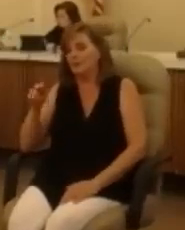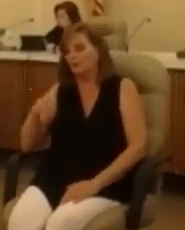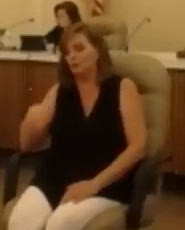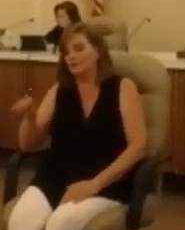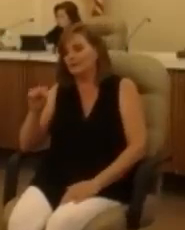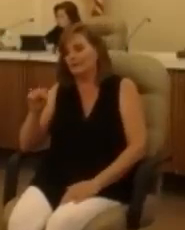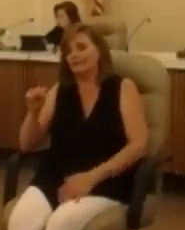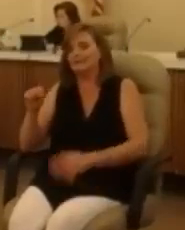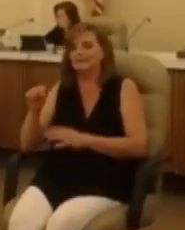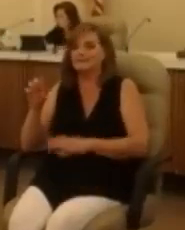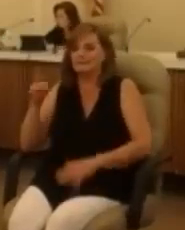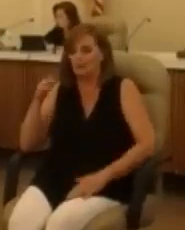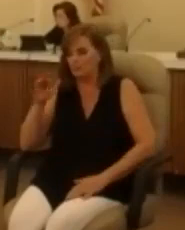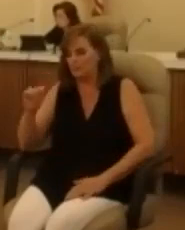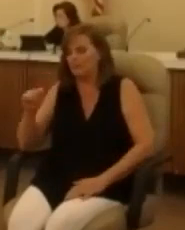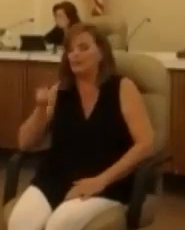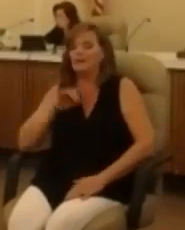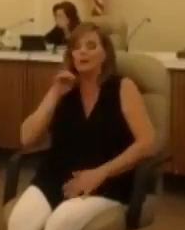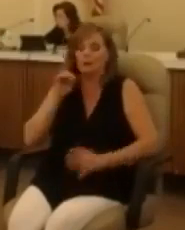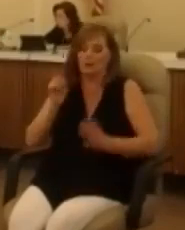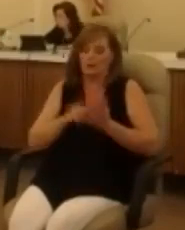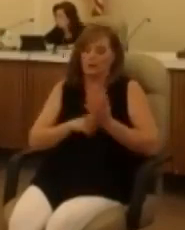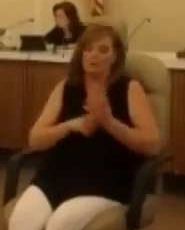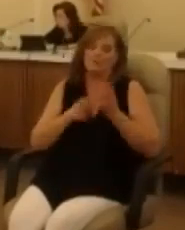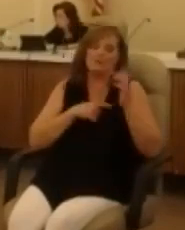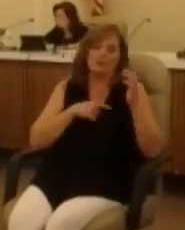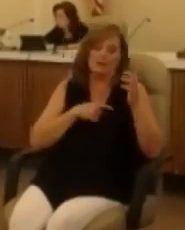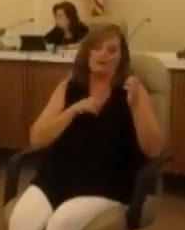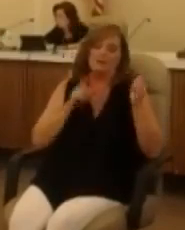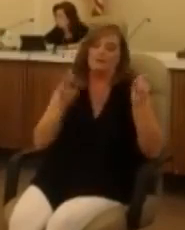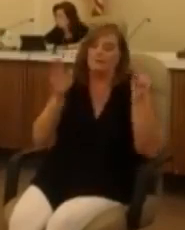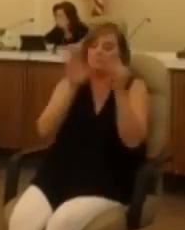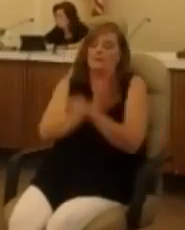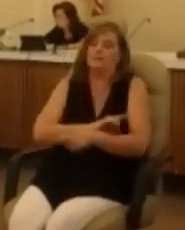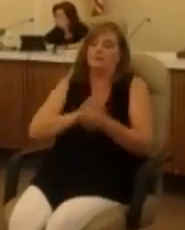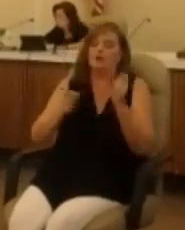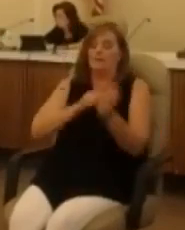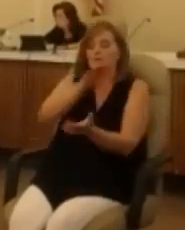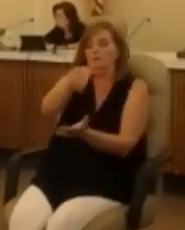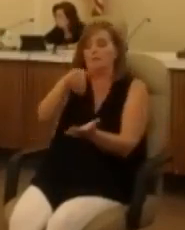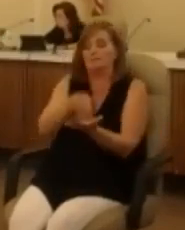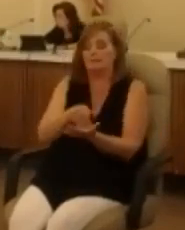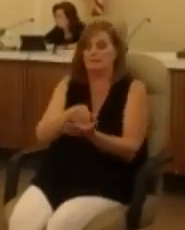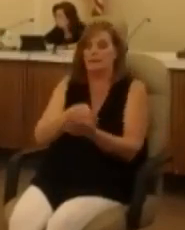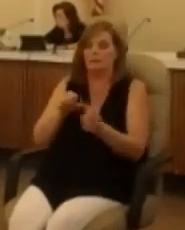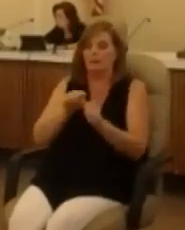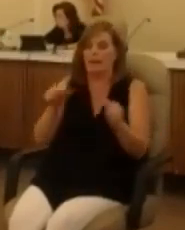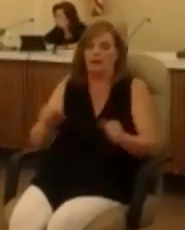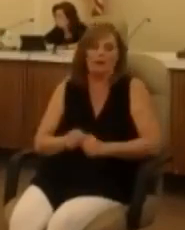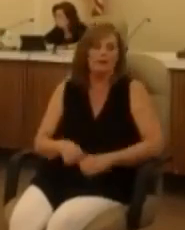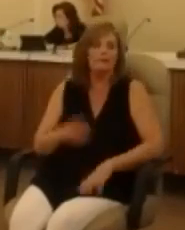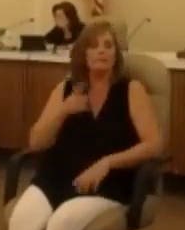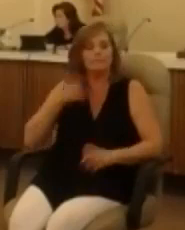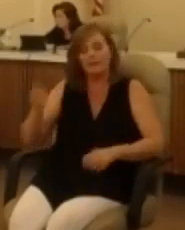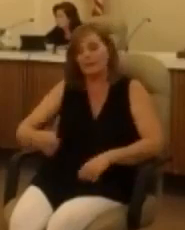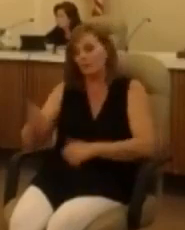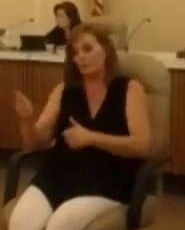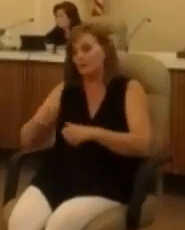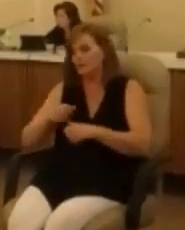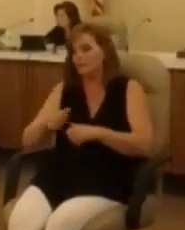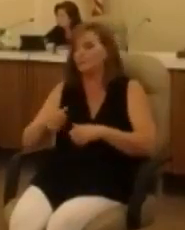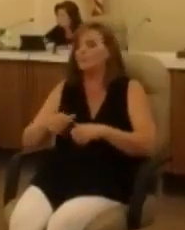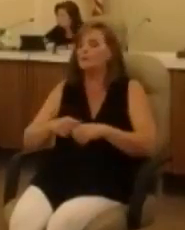bridge lately, you'll notice that they totally redid the center area. They got rid of the place where the weeds were